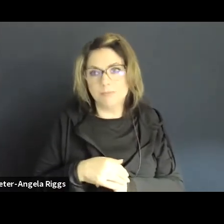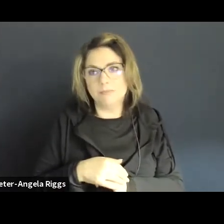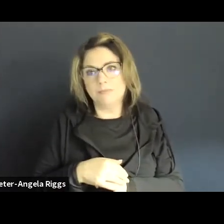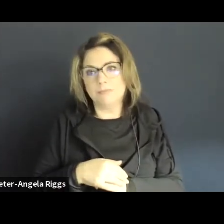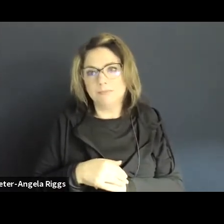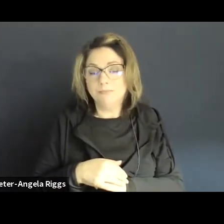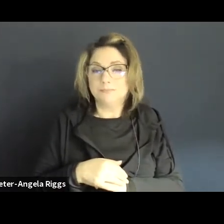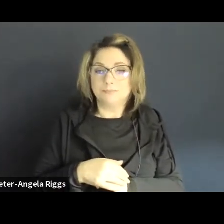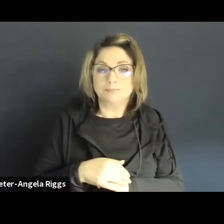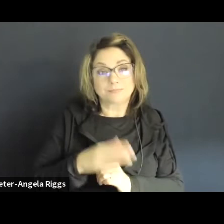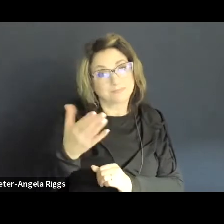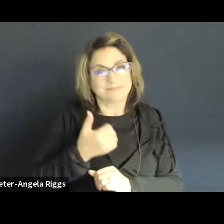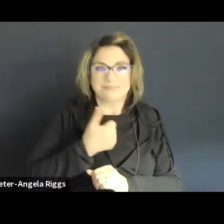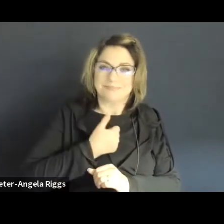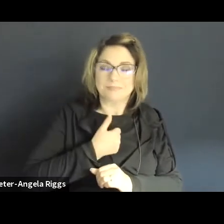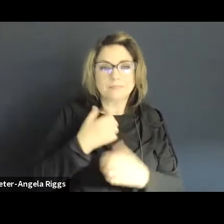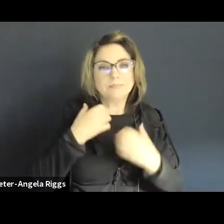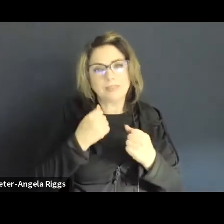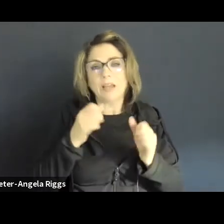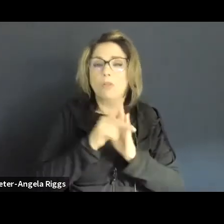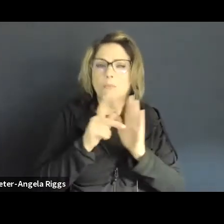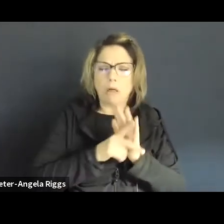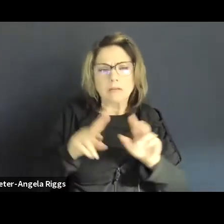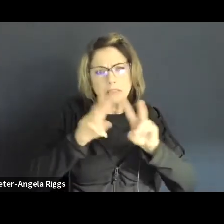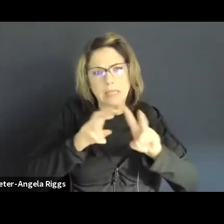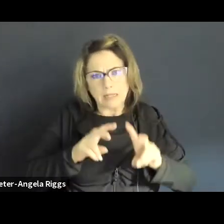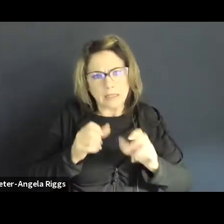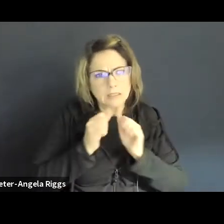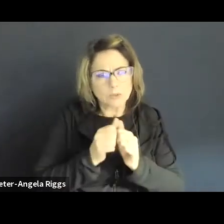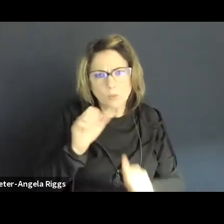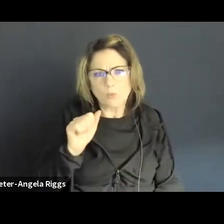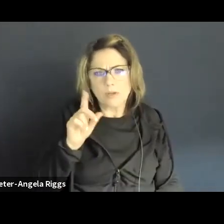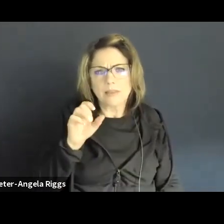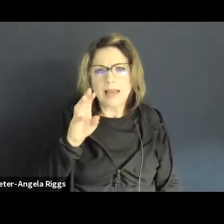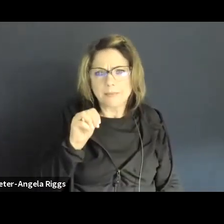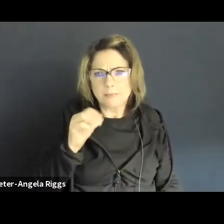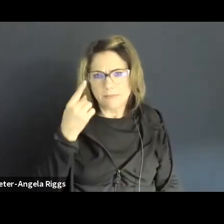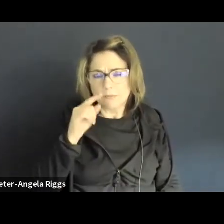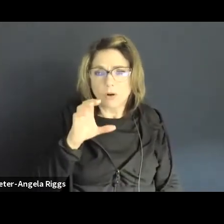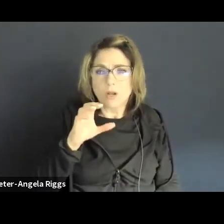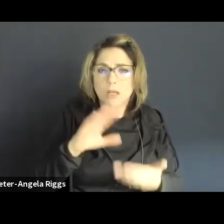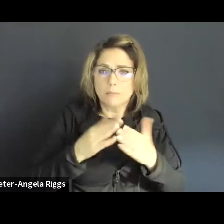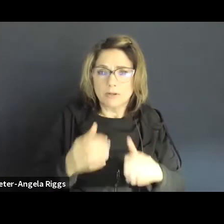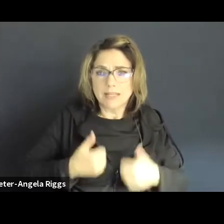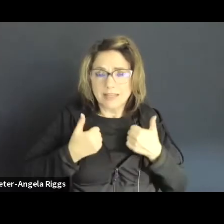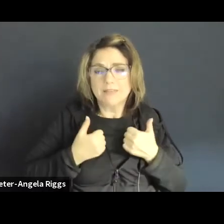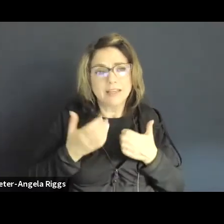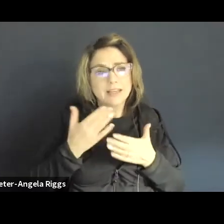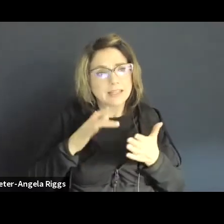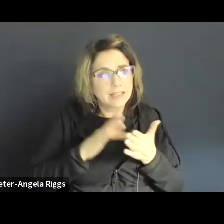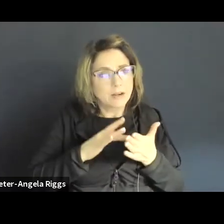first introduce myself. I'm a health policy analyst with the Administration for Community Living in the Center for Policy